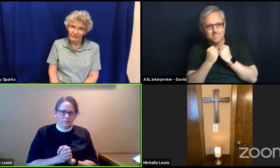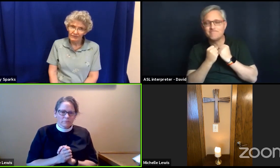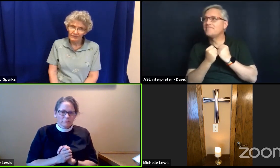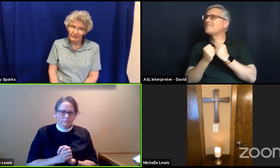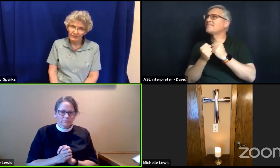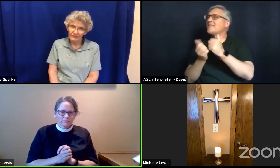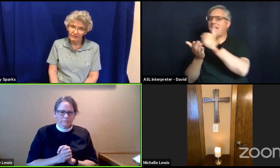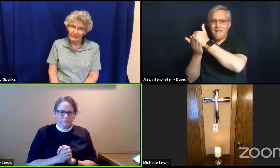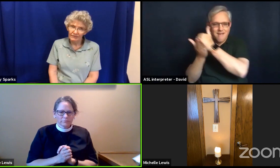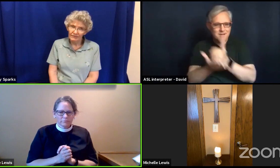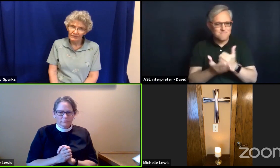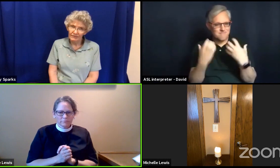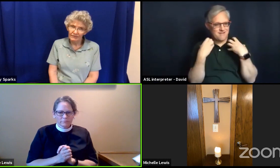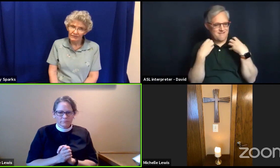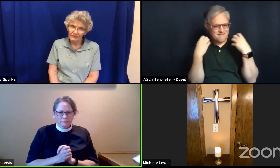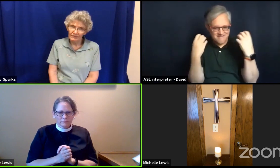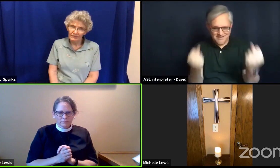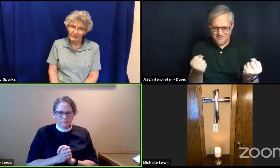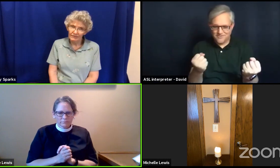Lord.